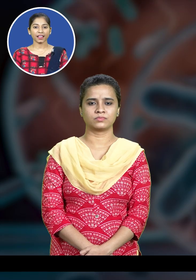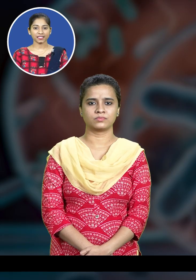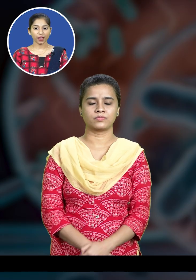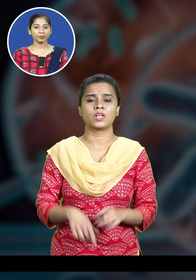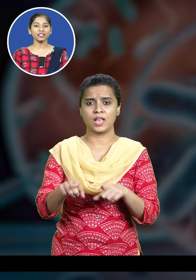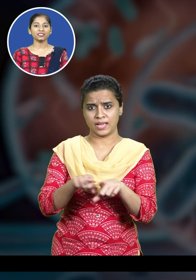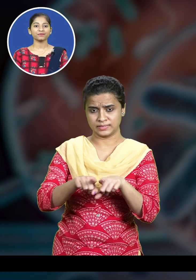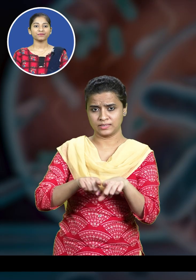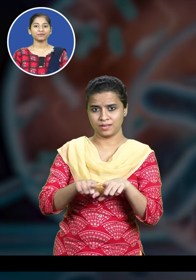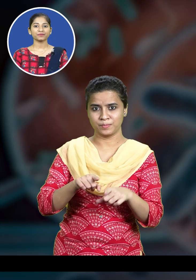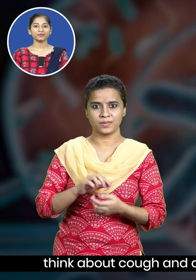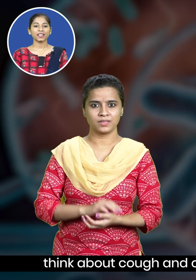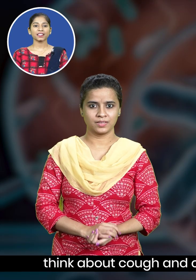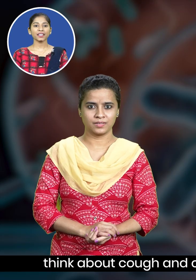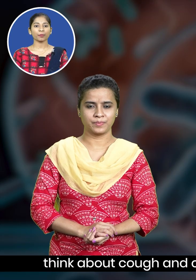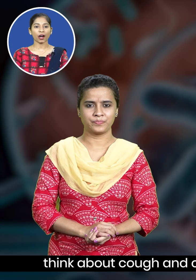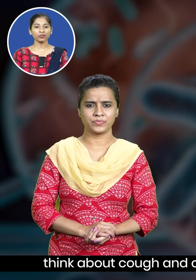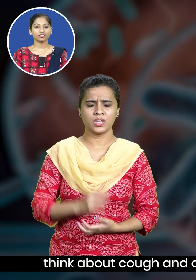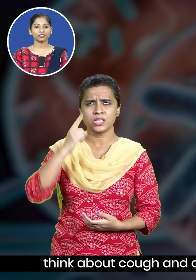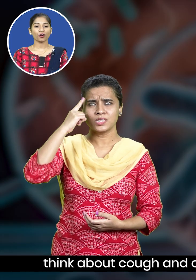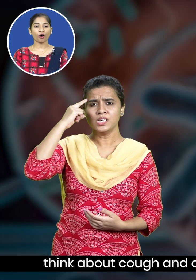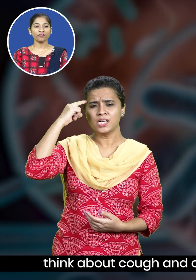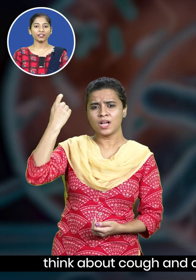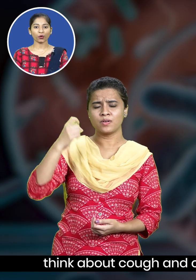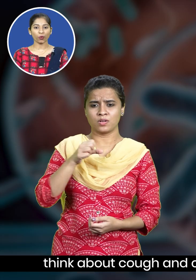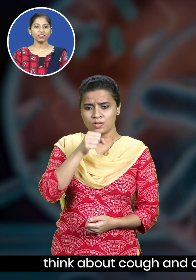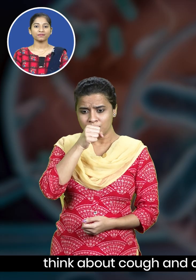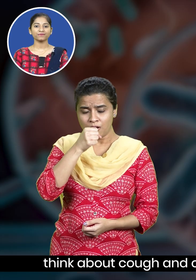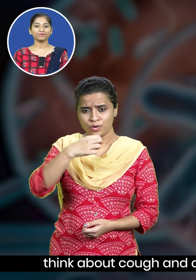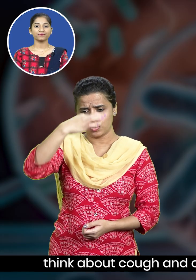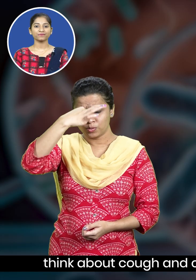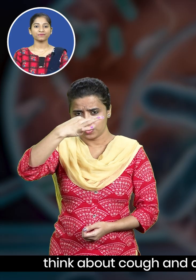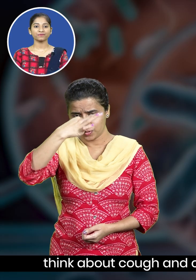As an example, think about cough and cold,